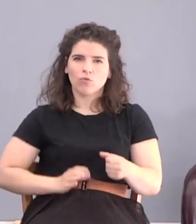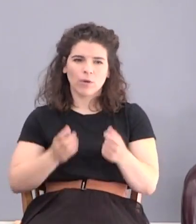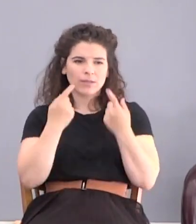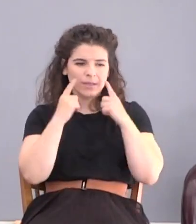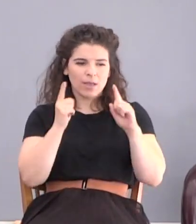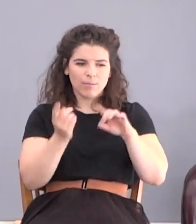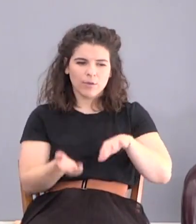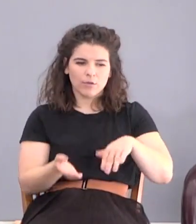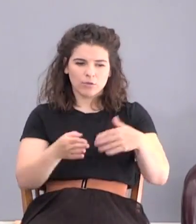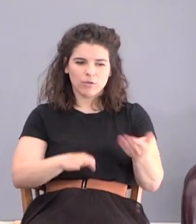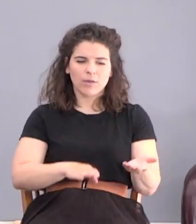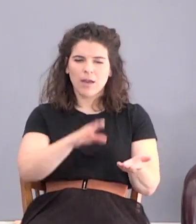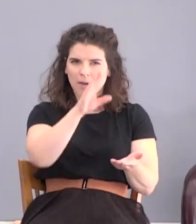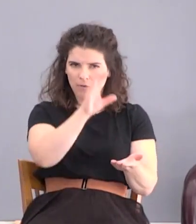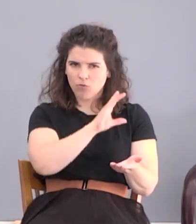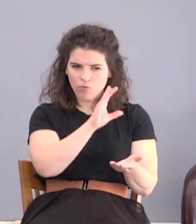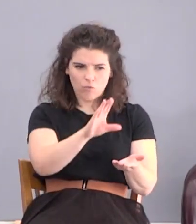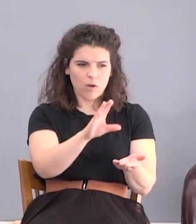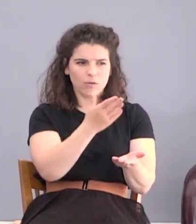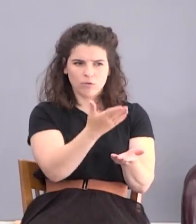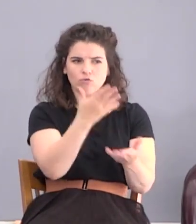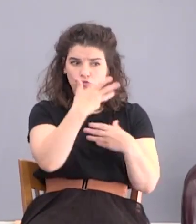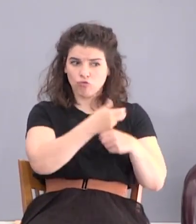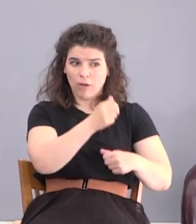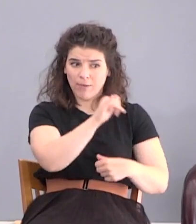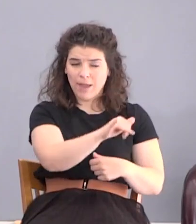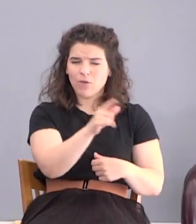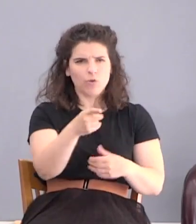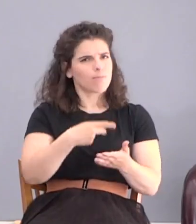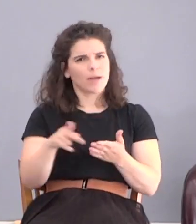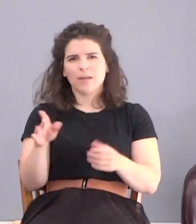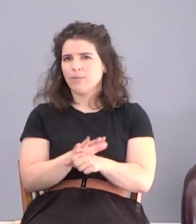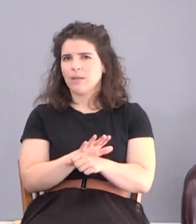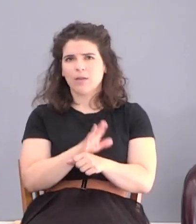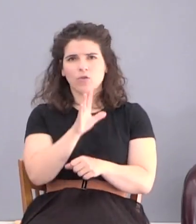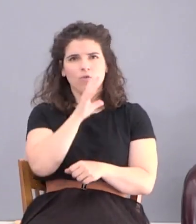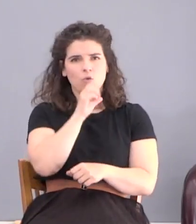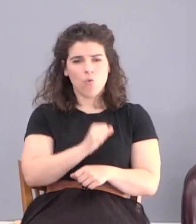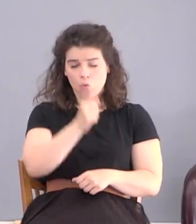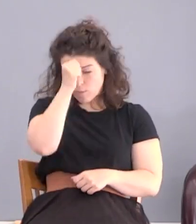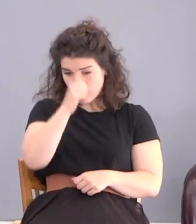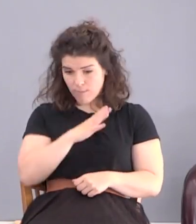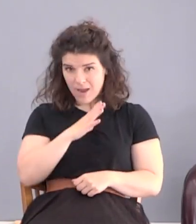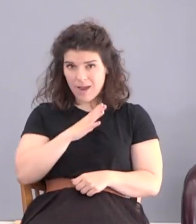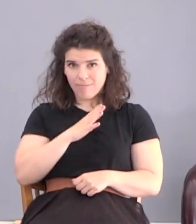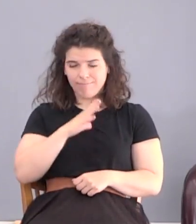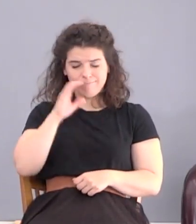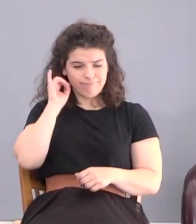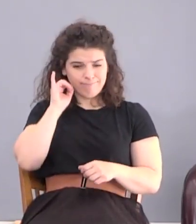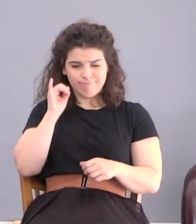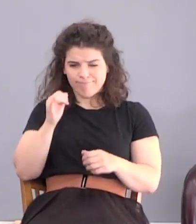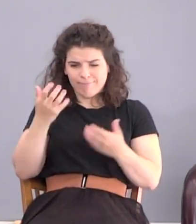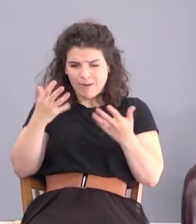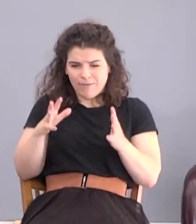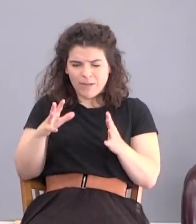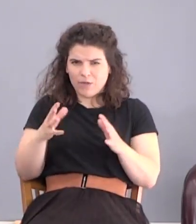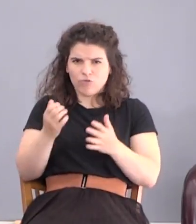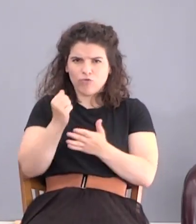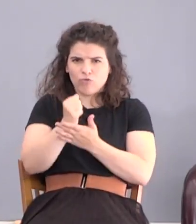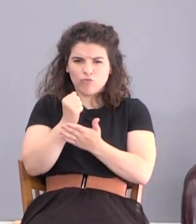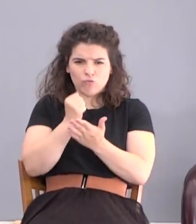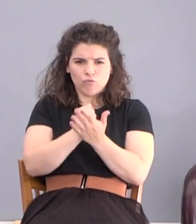completely, your old man is crucified, your sins are paid for, and you are identified and you are risen with